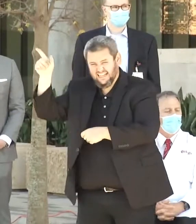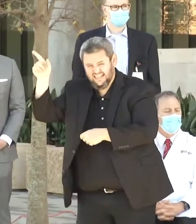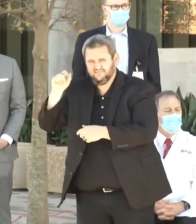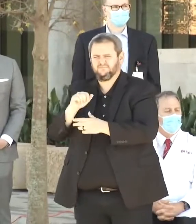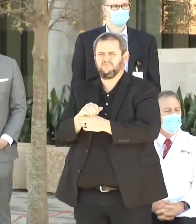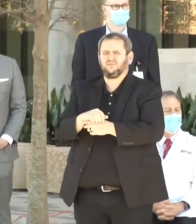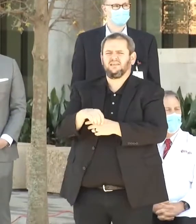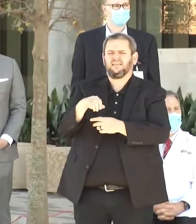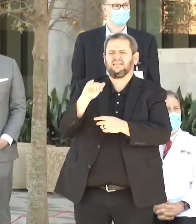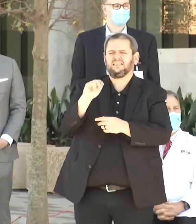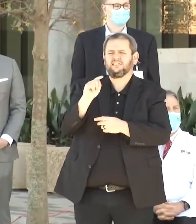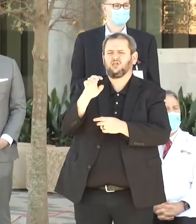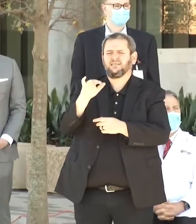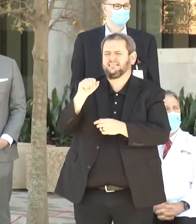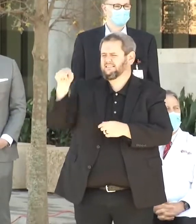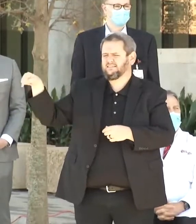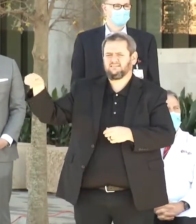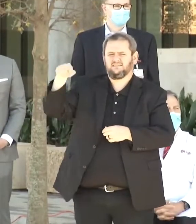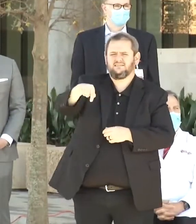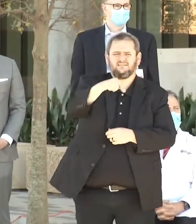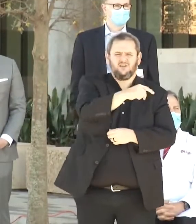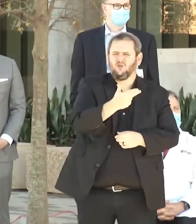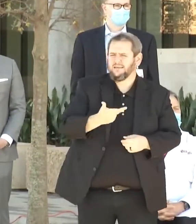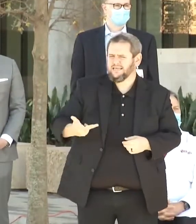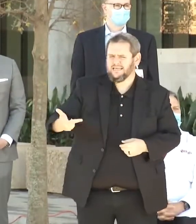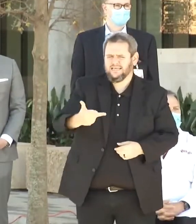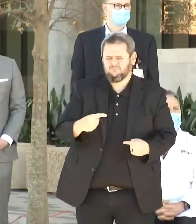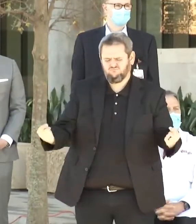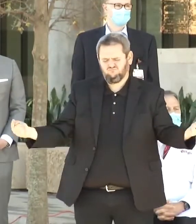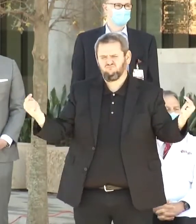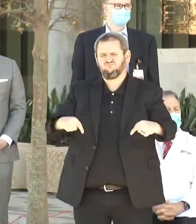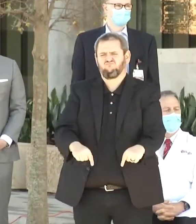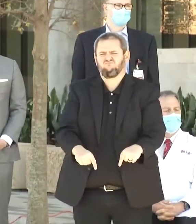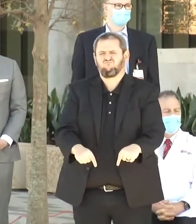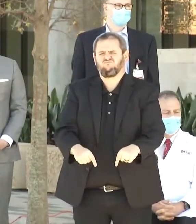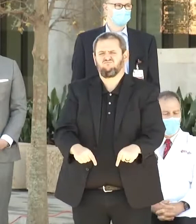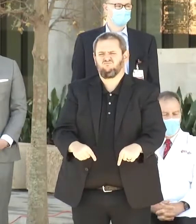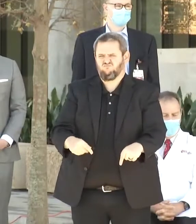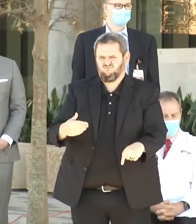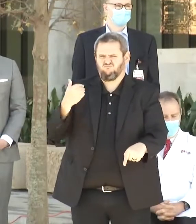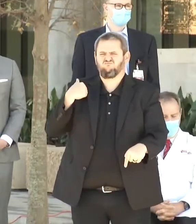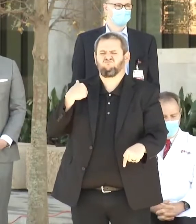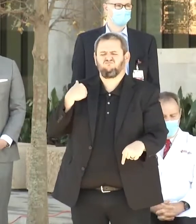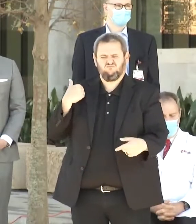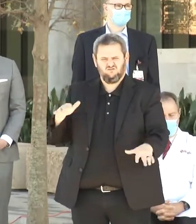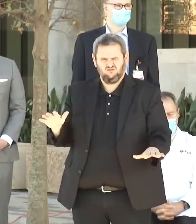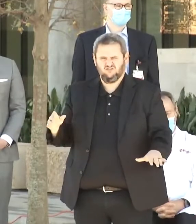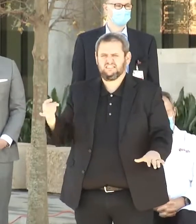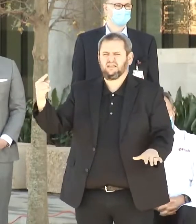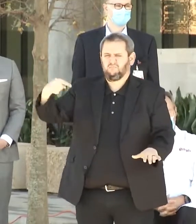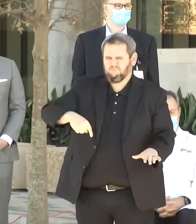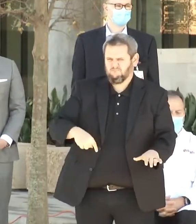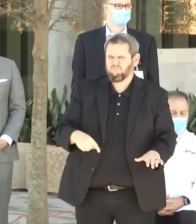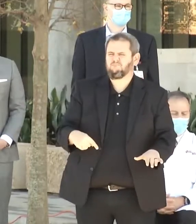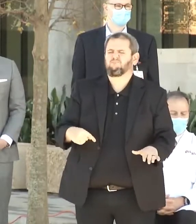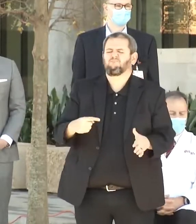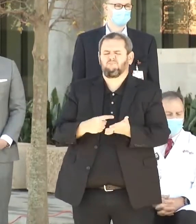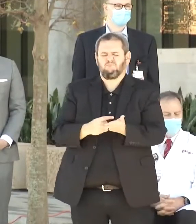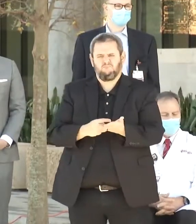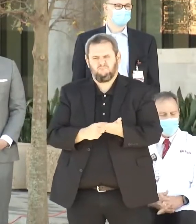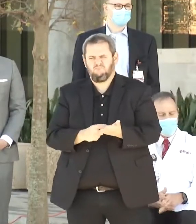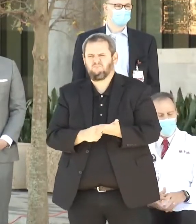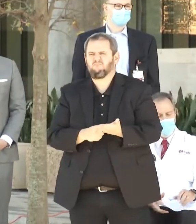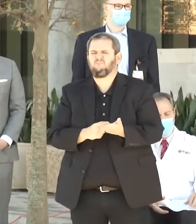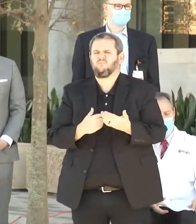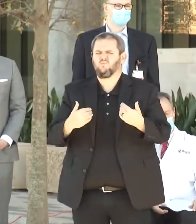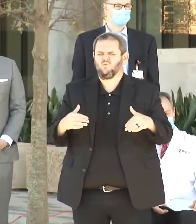minute, got together right here at OU to begin our discussions. We could not have